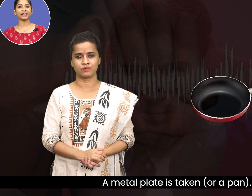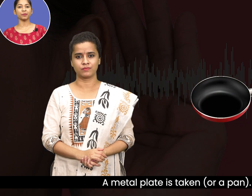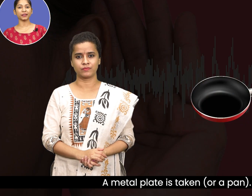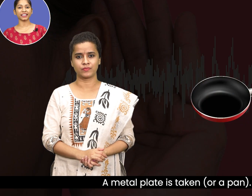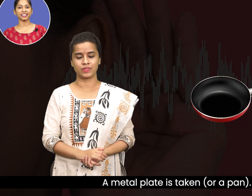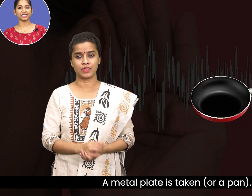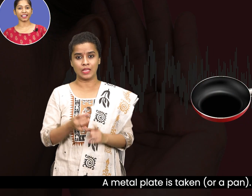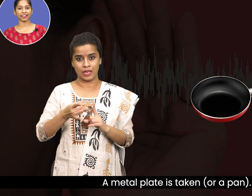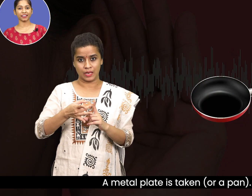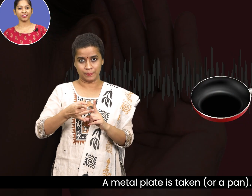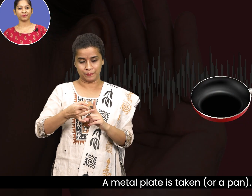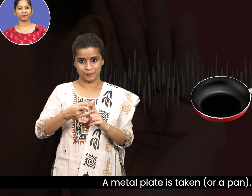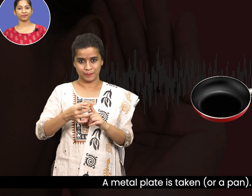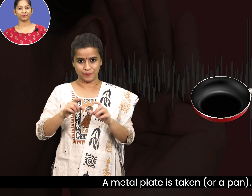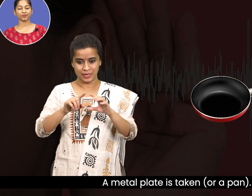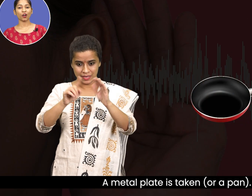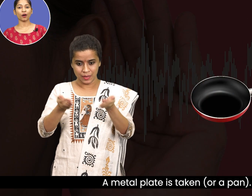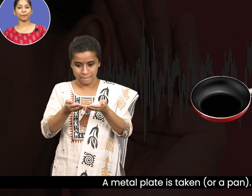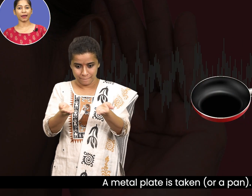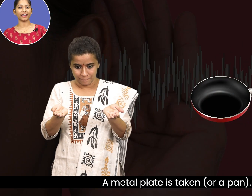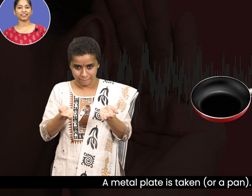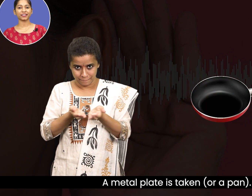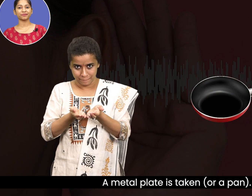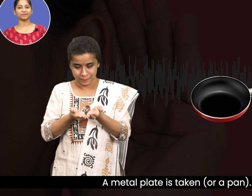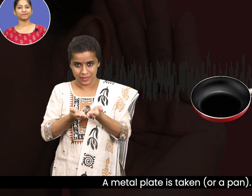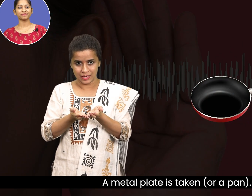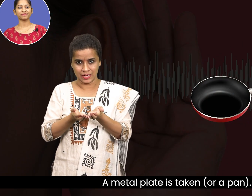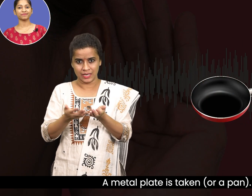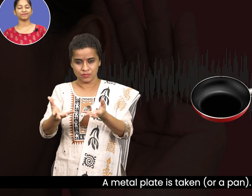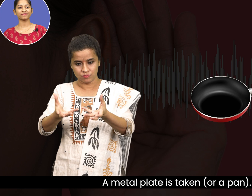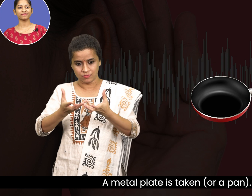A metal plate is taken or a pan.